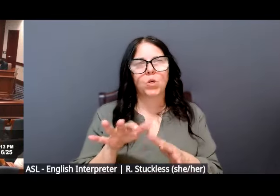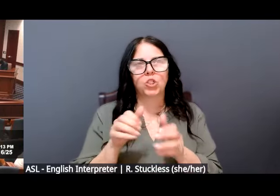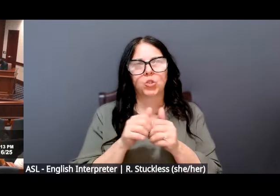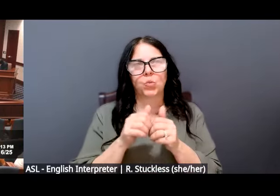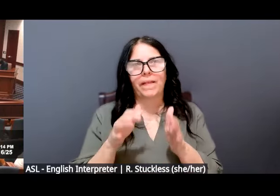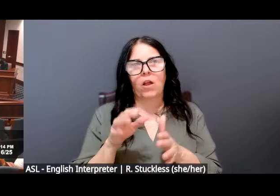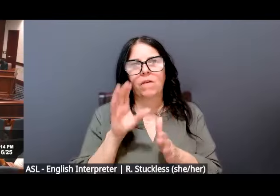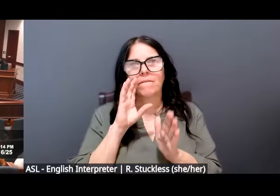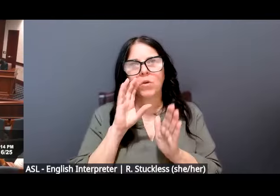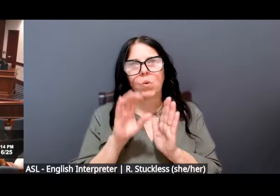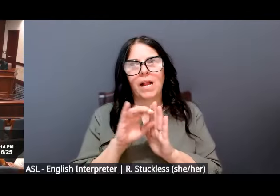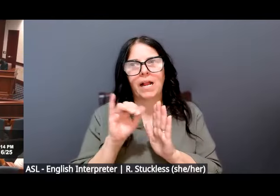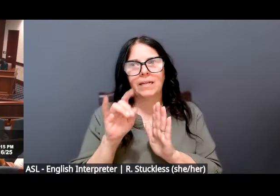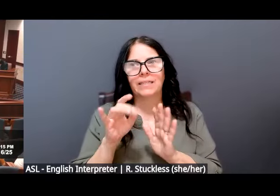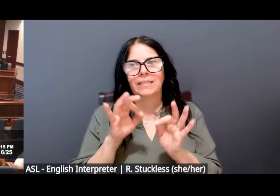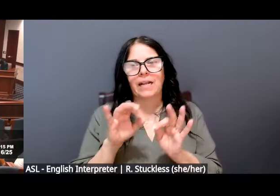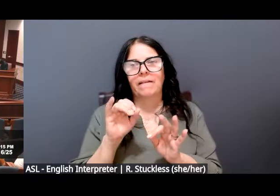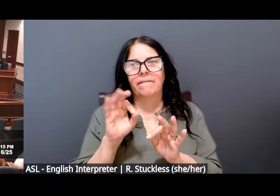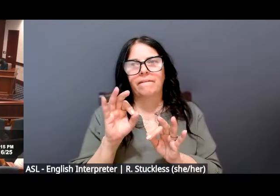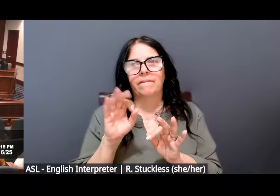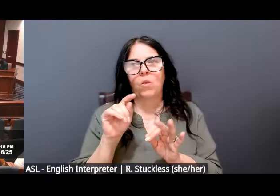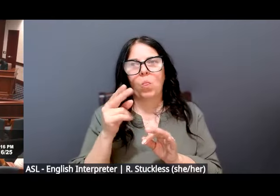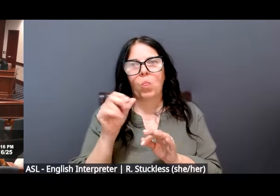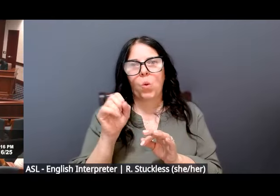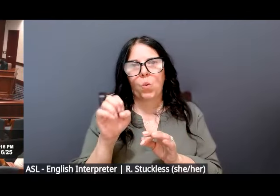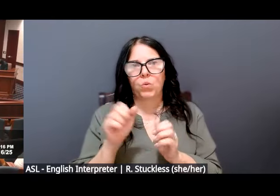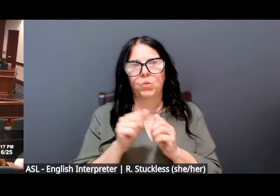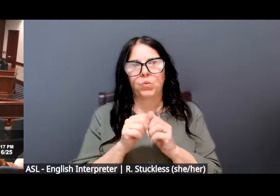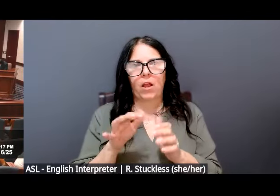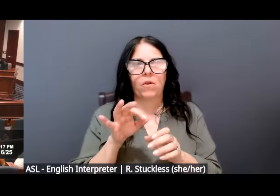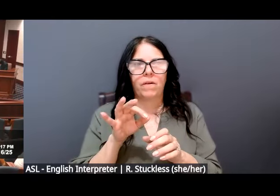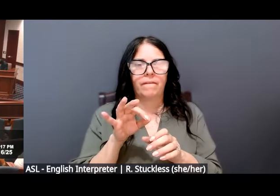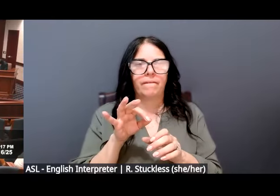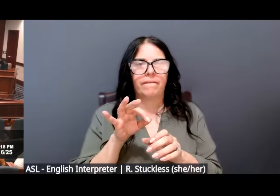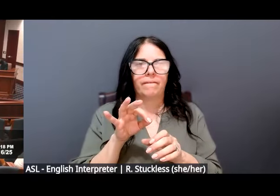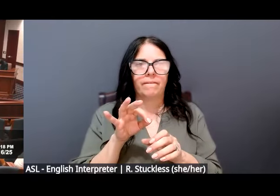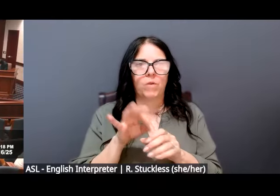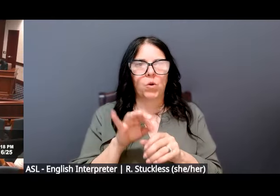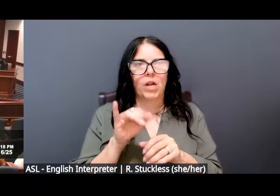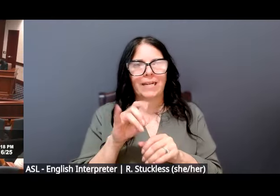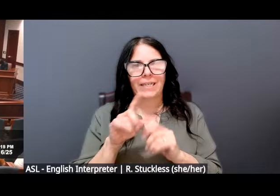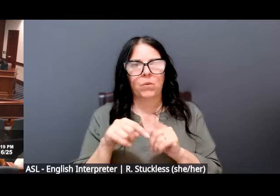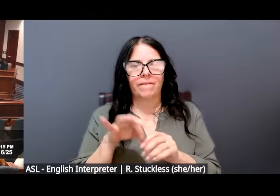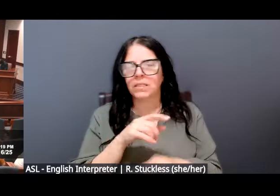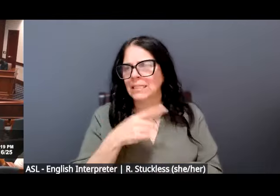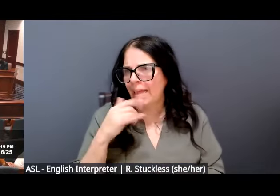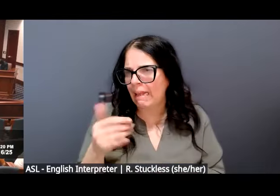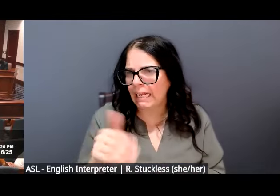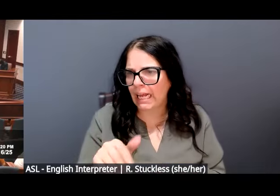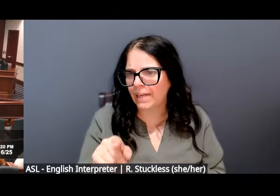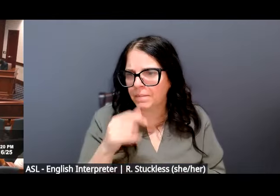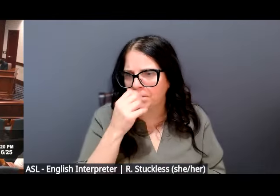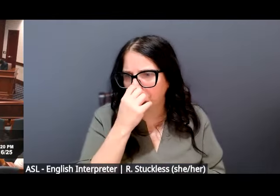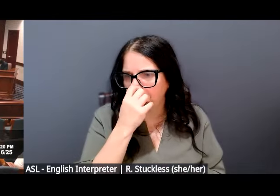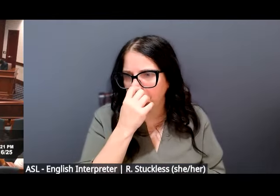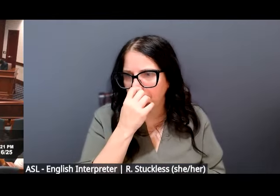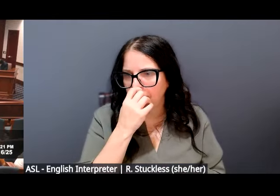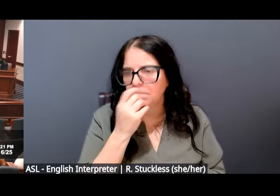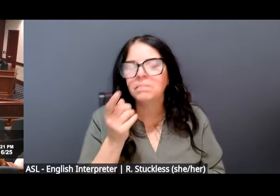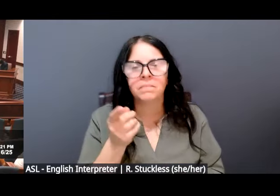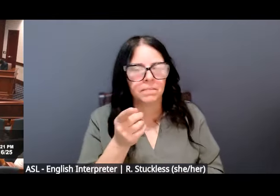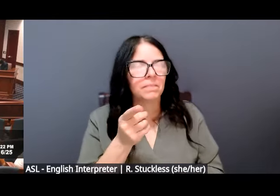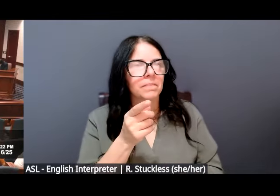for those without photo ID when voting. Yeah, Say that Said one more time now. yeah, so here it